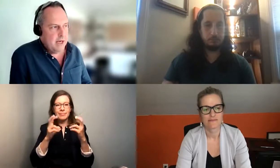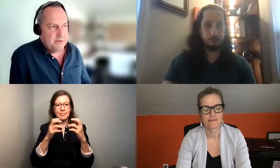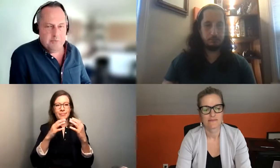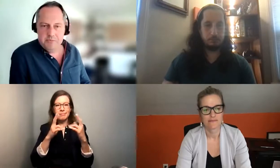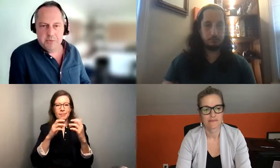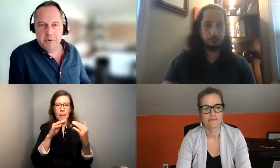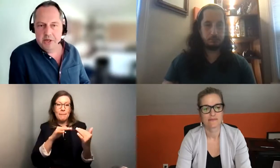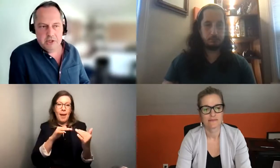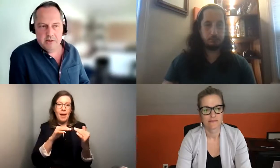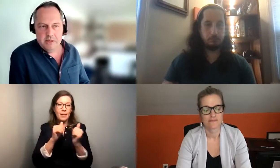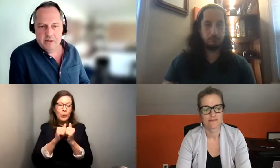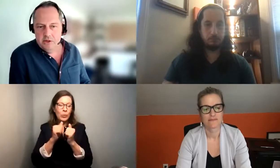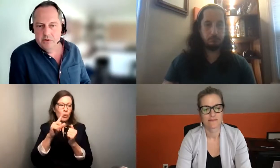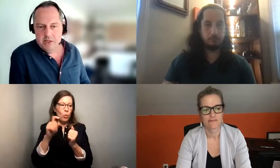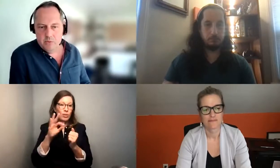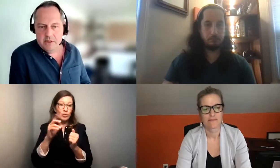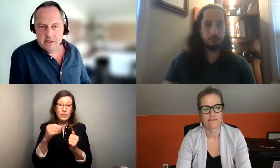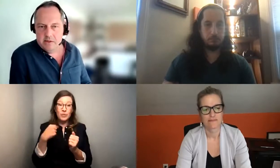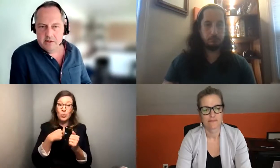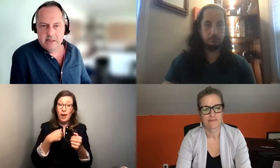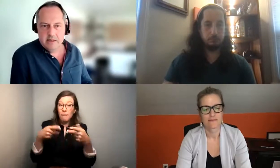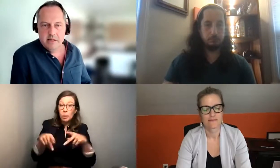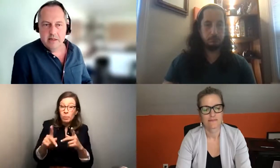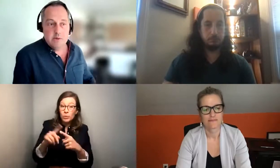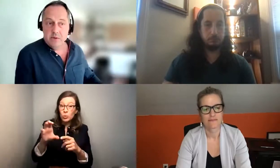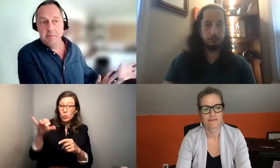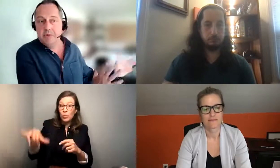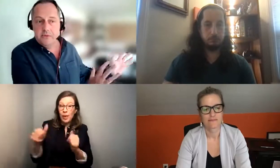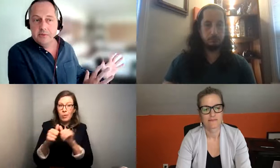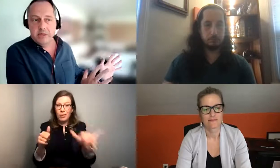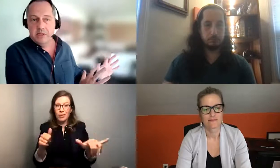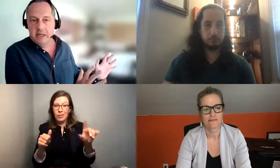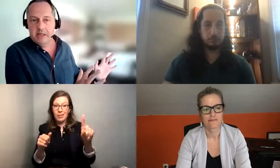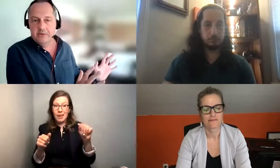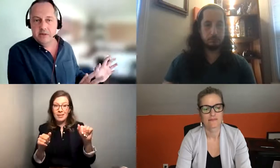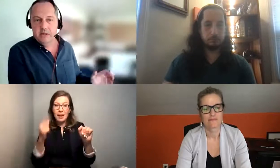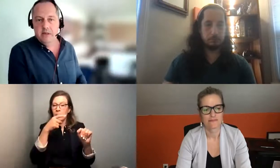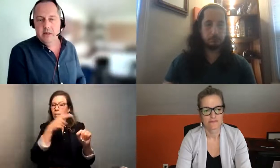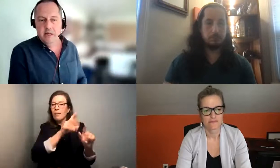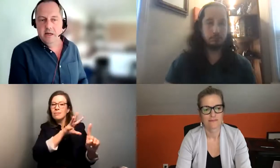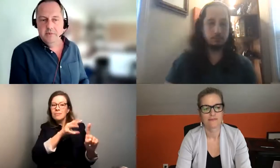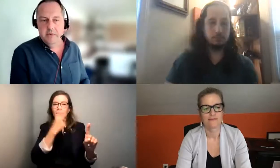do we have the permission to do this with this data, because it was captured for something slightly different.